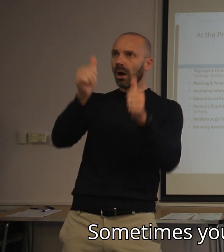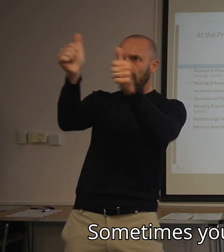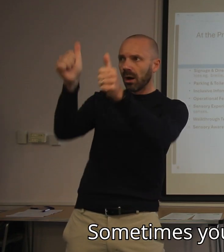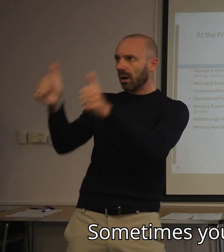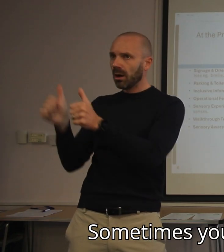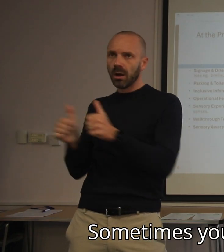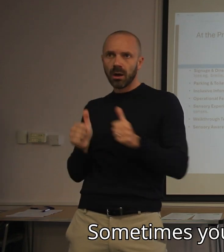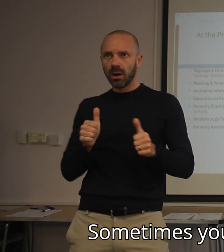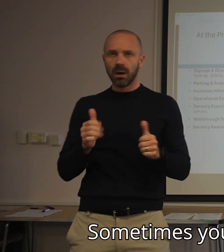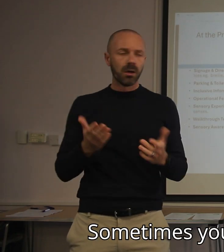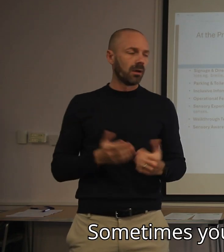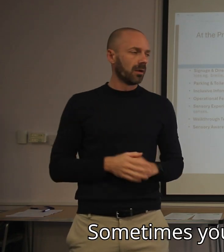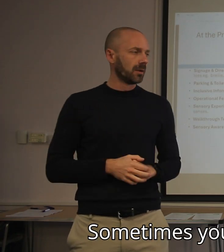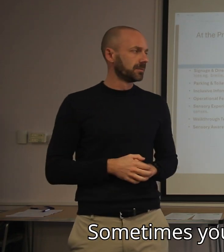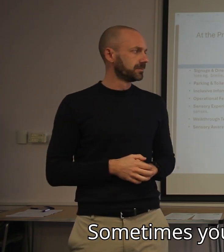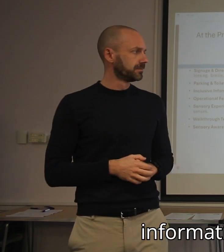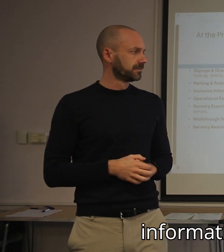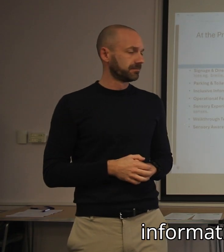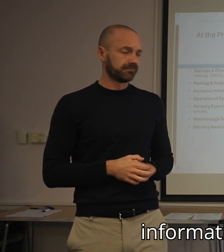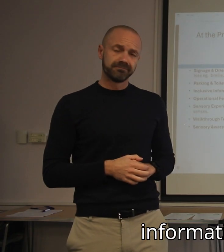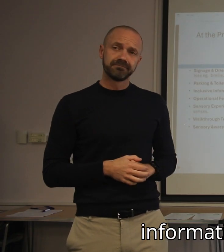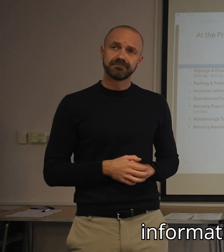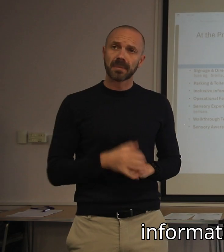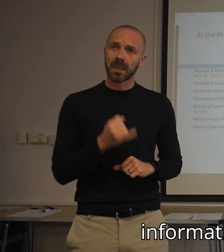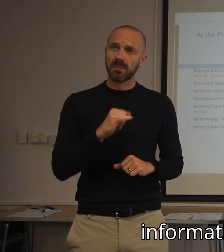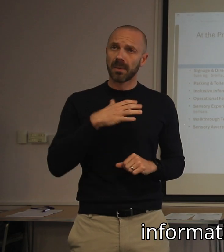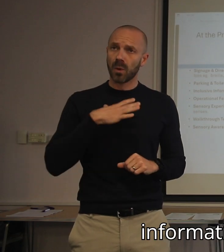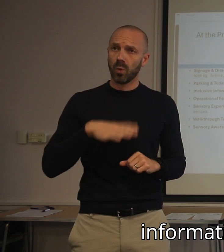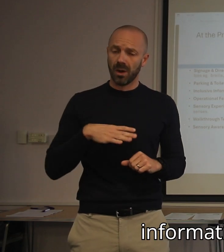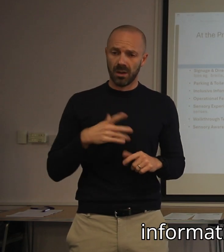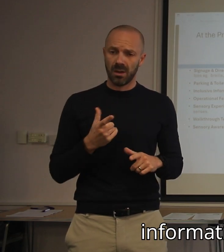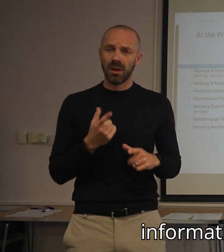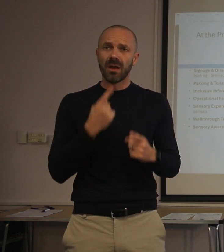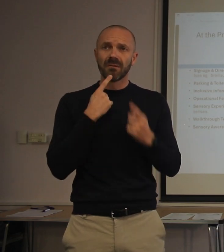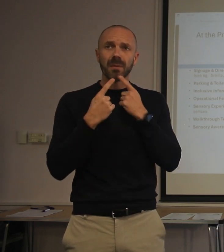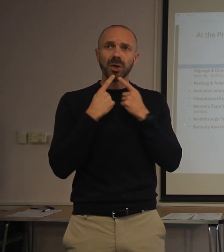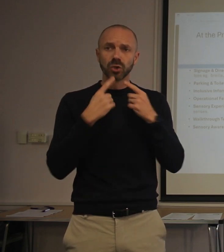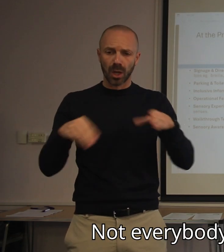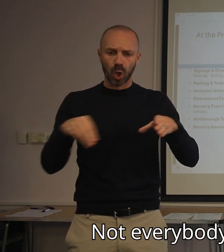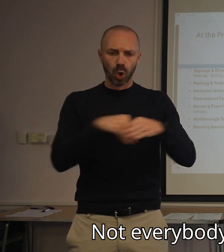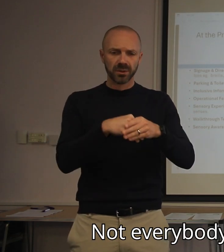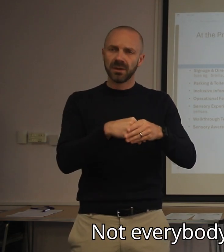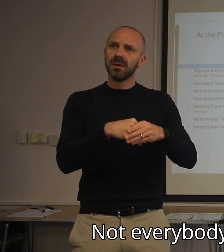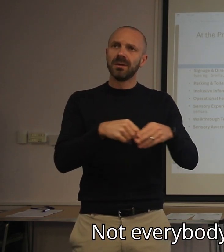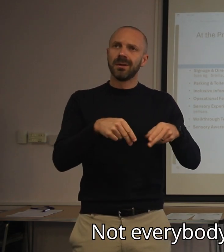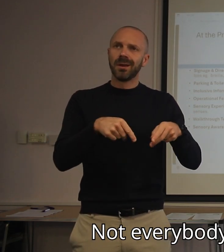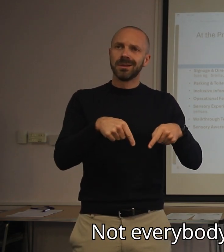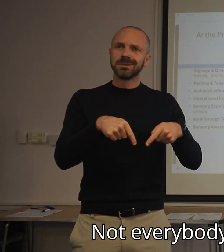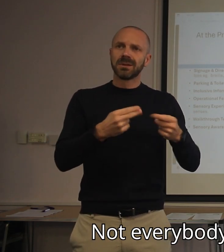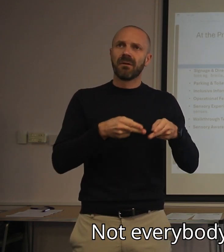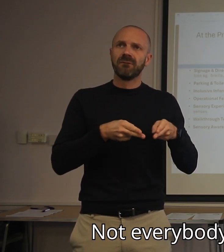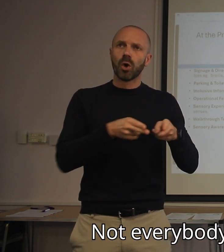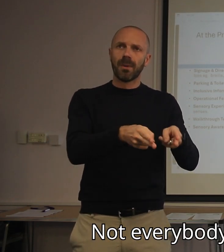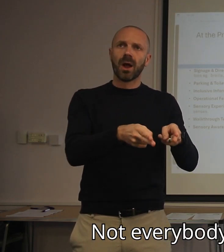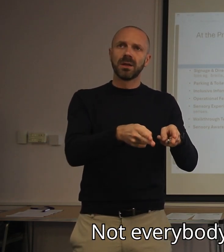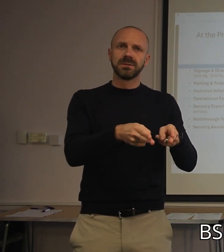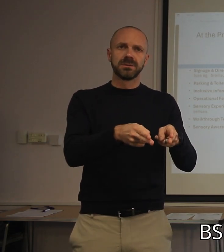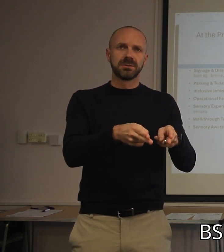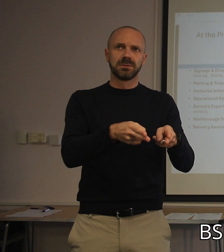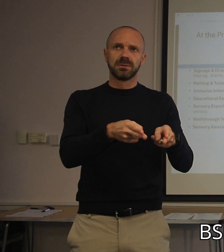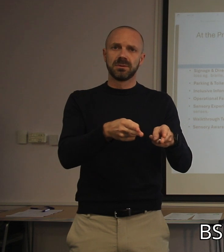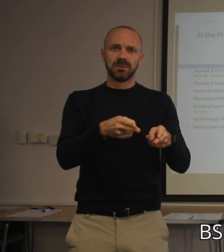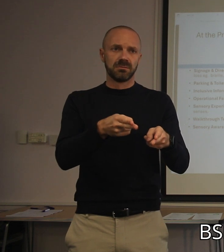Sometimes you might want to include some information in different formats. Not everybody who has a hearing loss